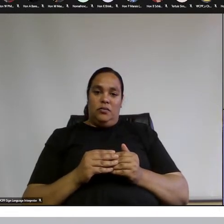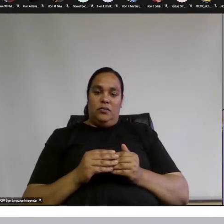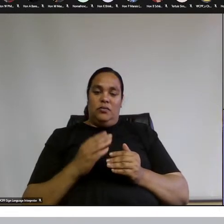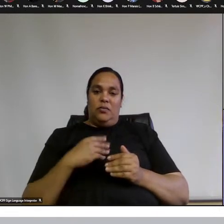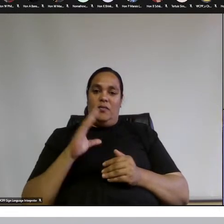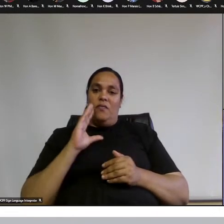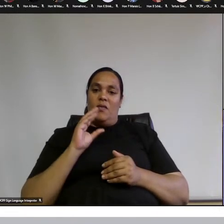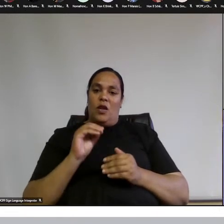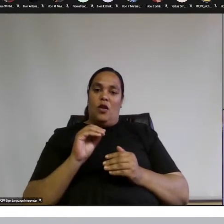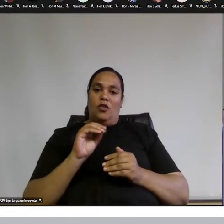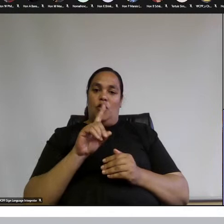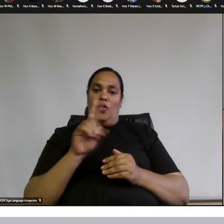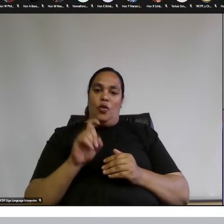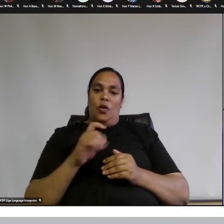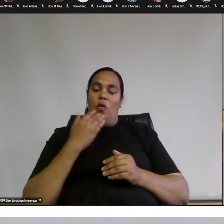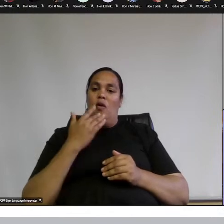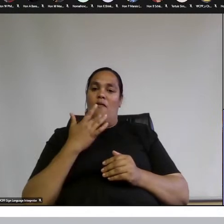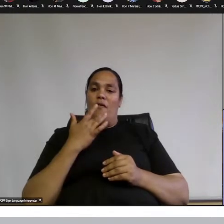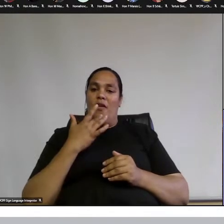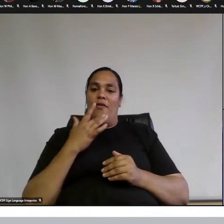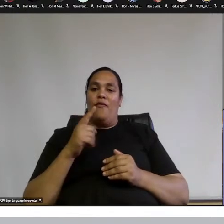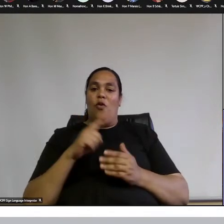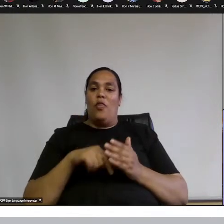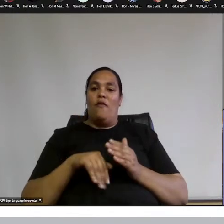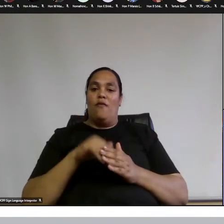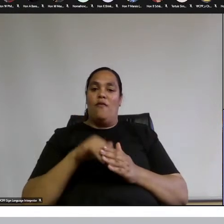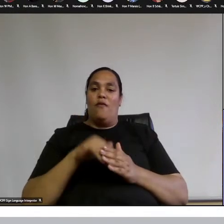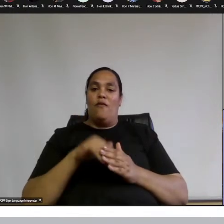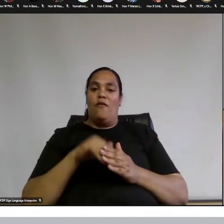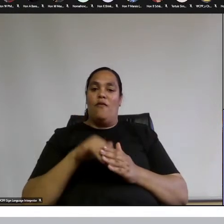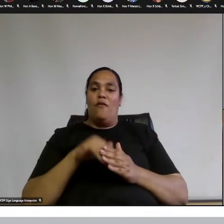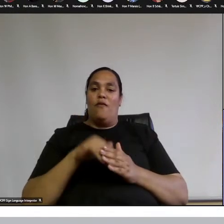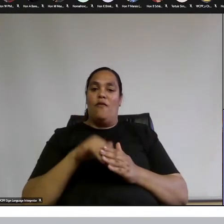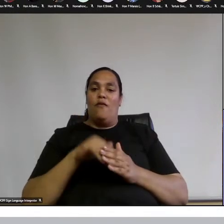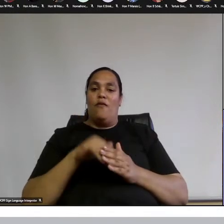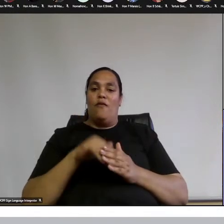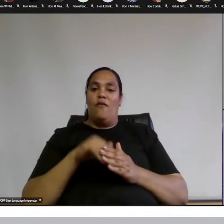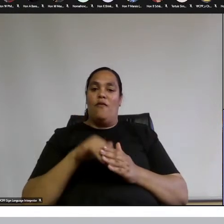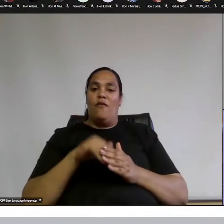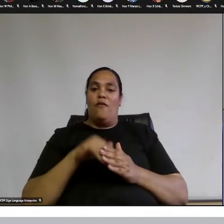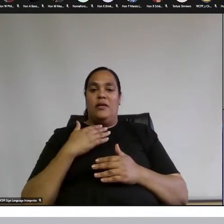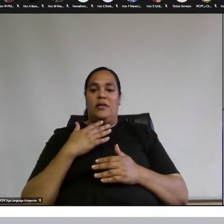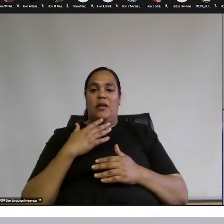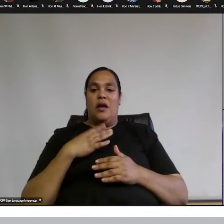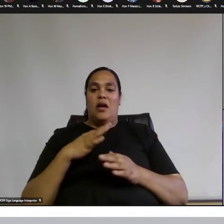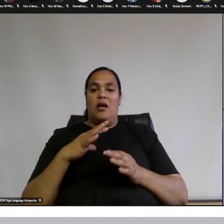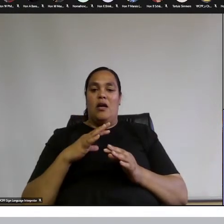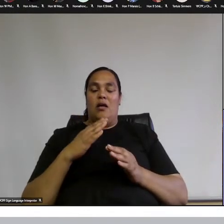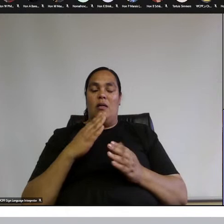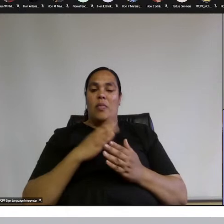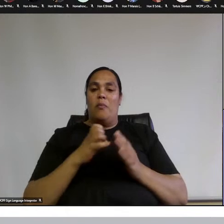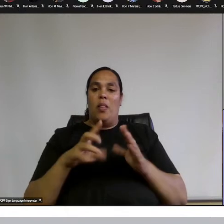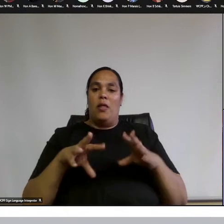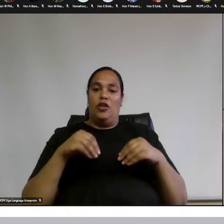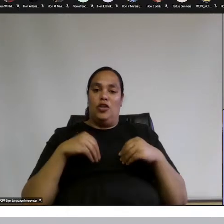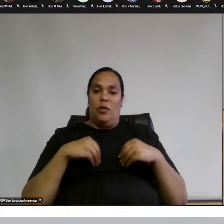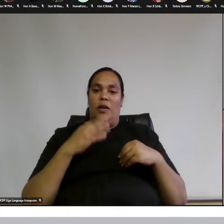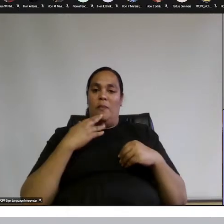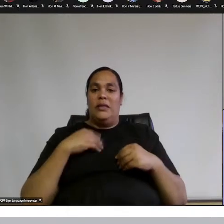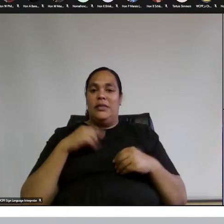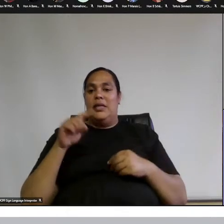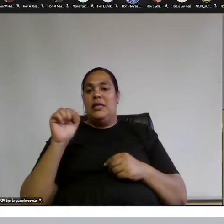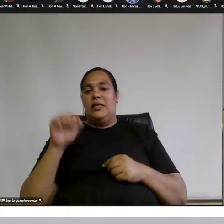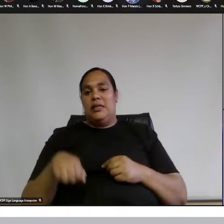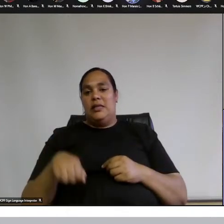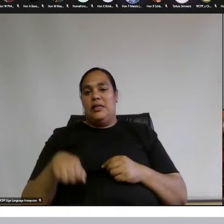as put the question, those in favour of the votes and schedules of the Western Cape Adjustment Appropriation Bill being adopted, please say